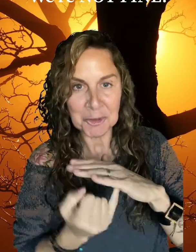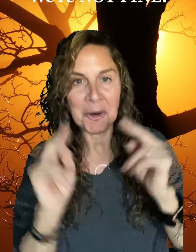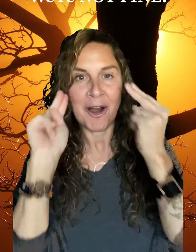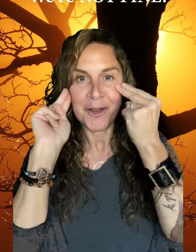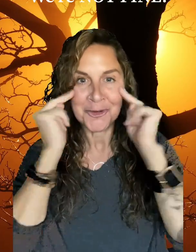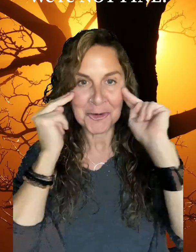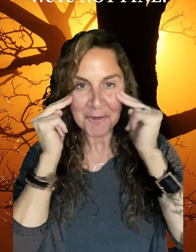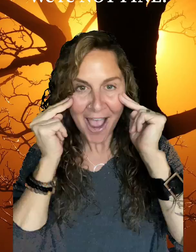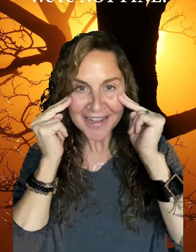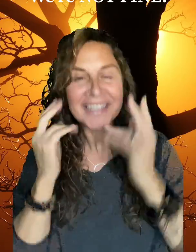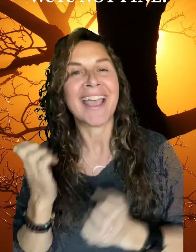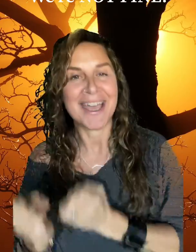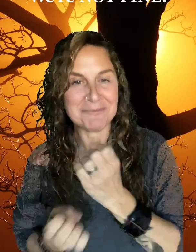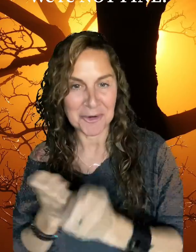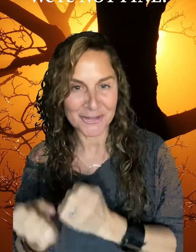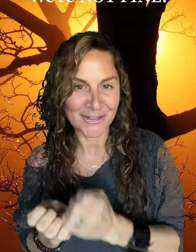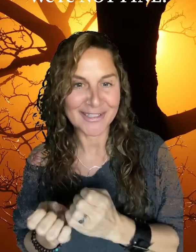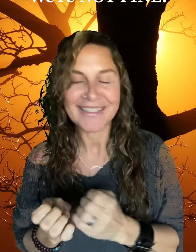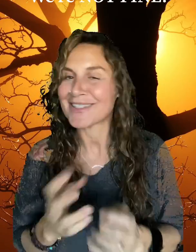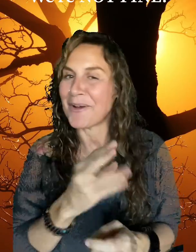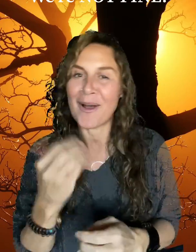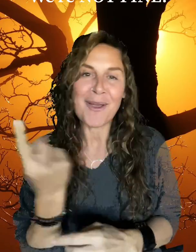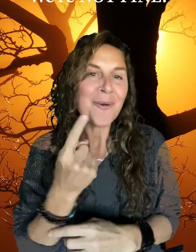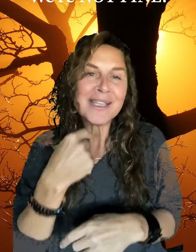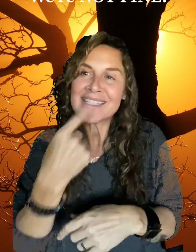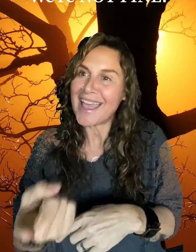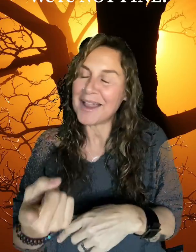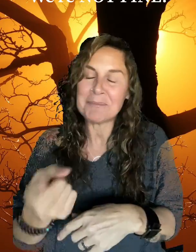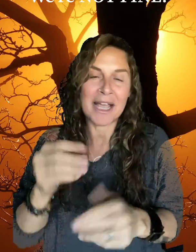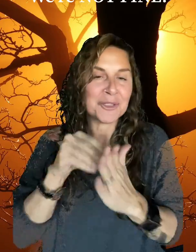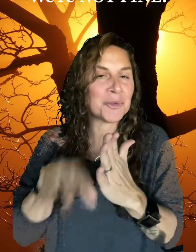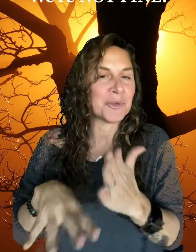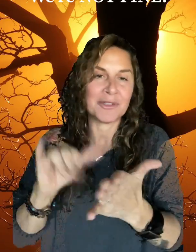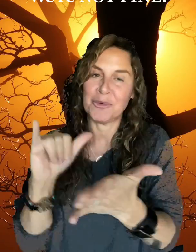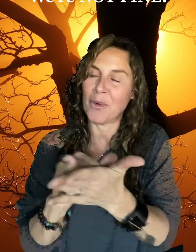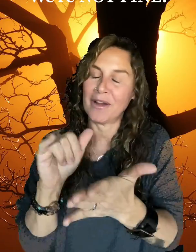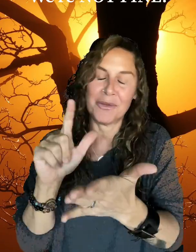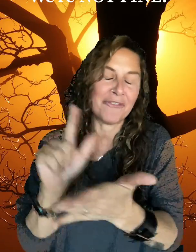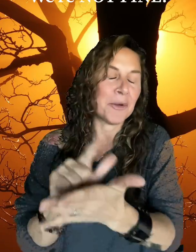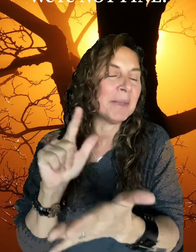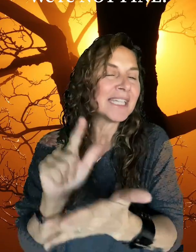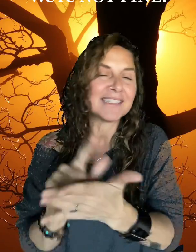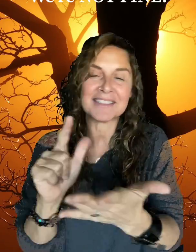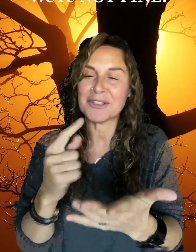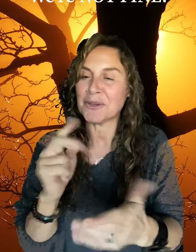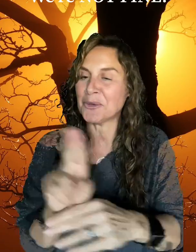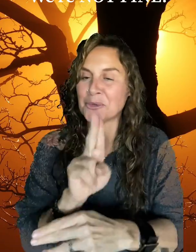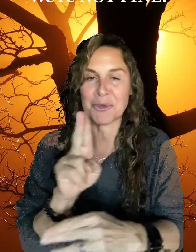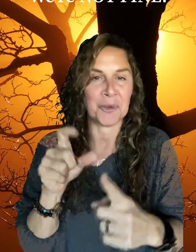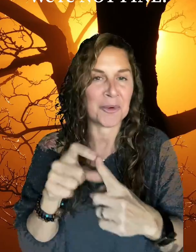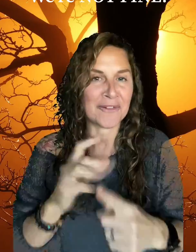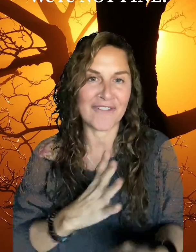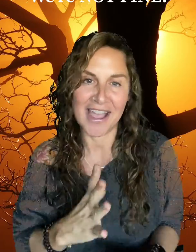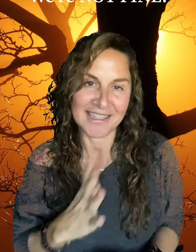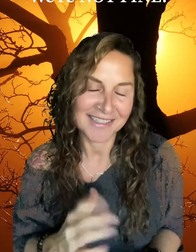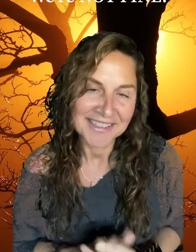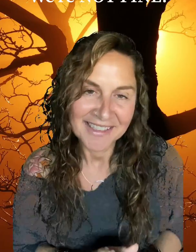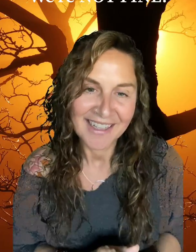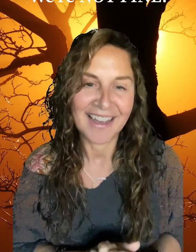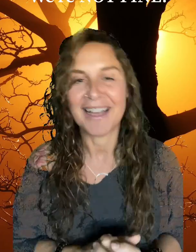insecure, neurotic, and emotional. So I always tell my students, you're forbidden to use the word fine.